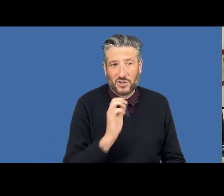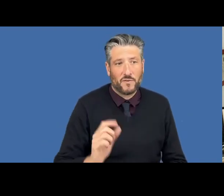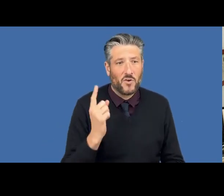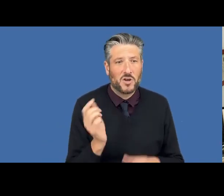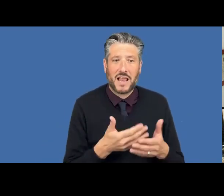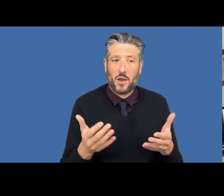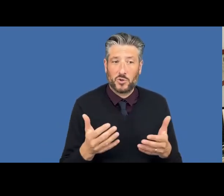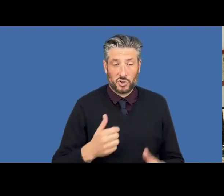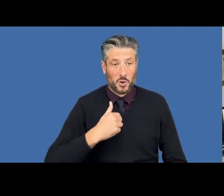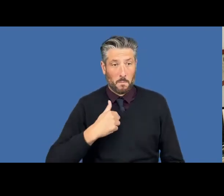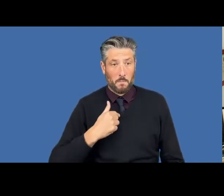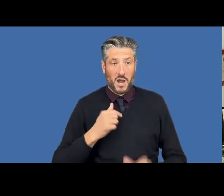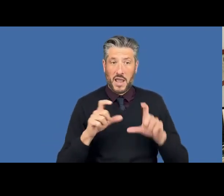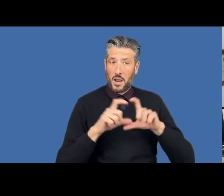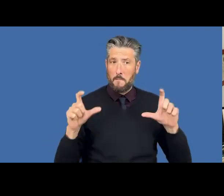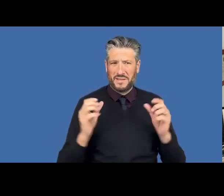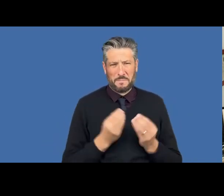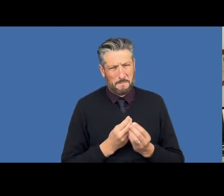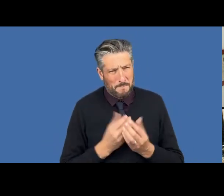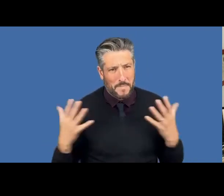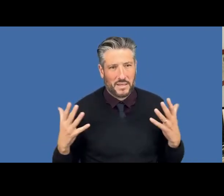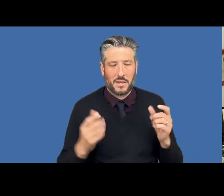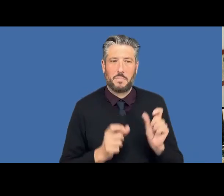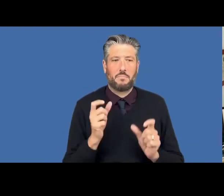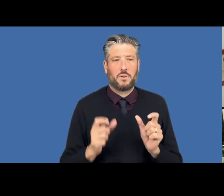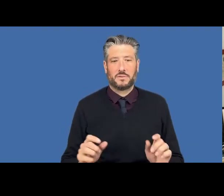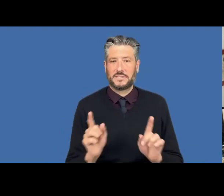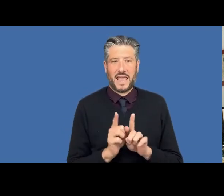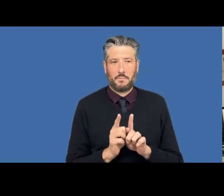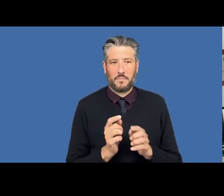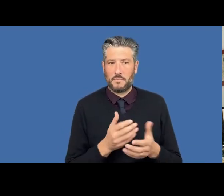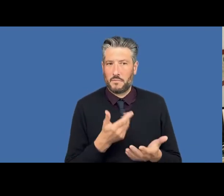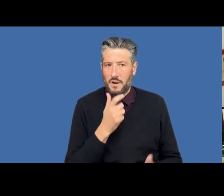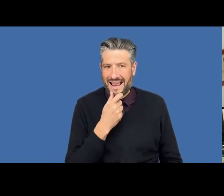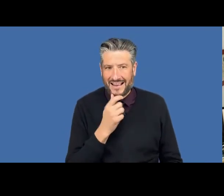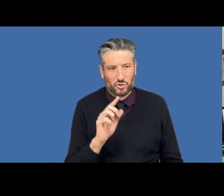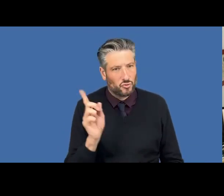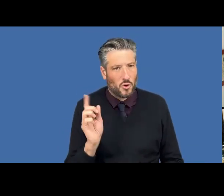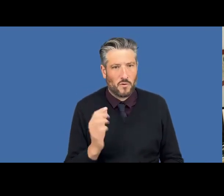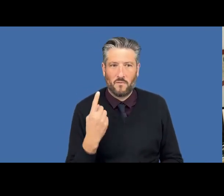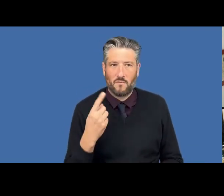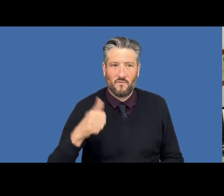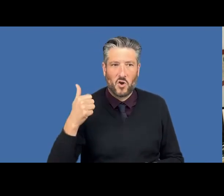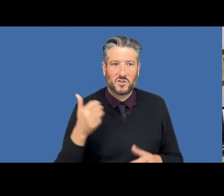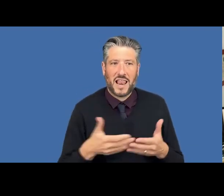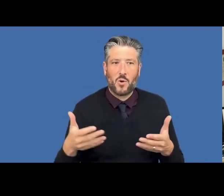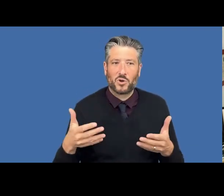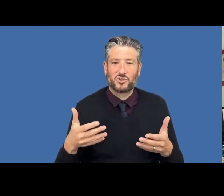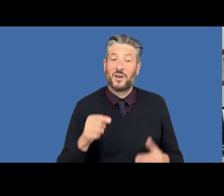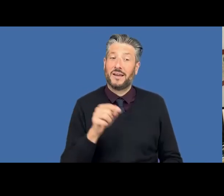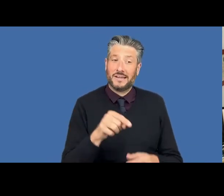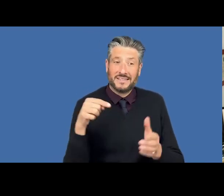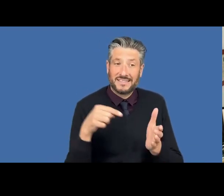that work in my organization. So rolling out an accessibility tool not only helps us support our employees and